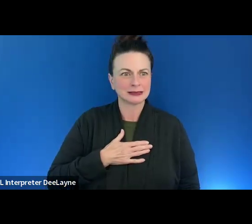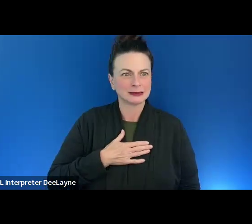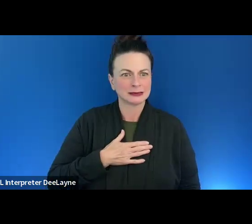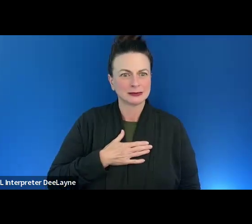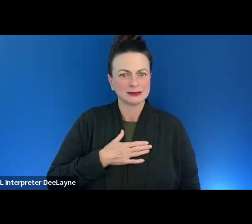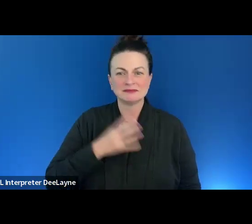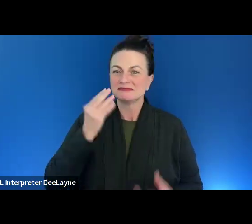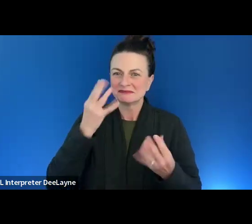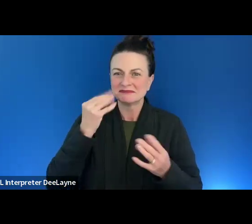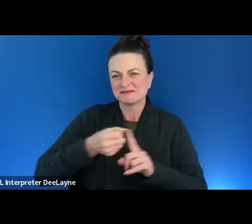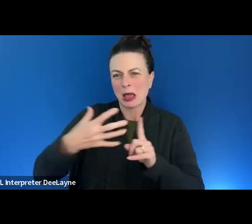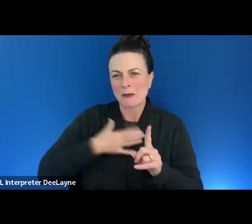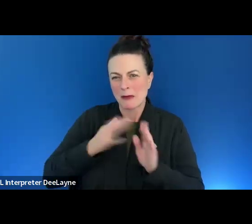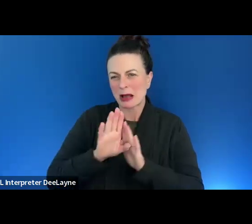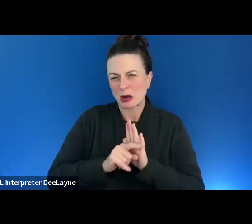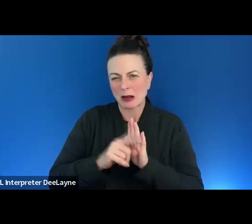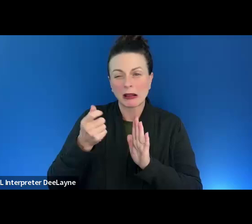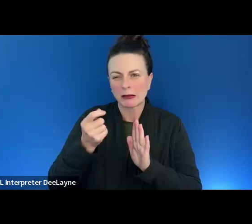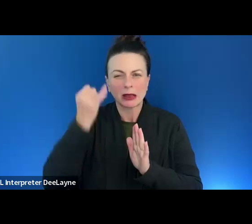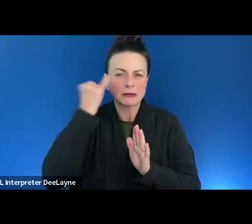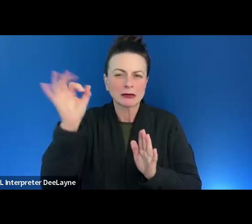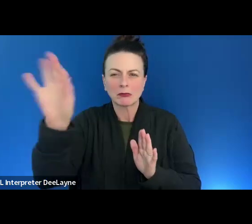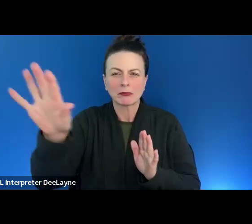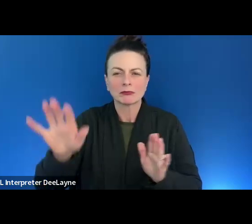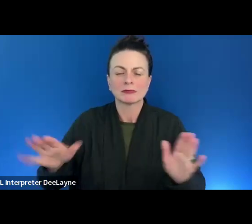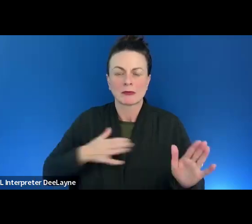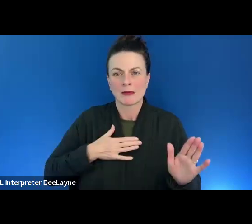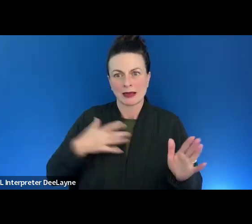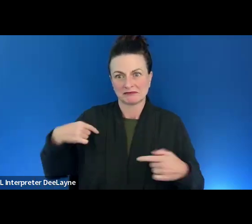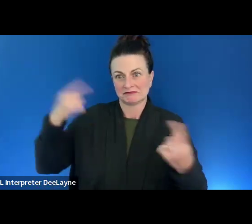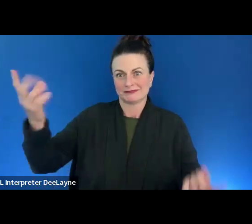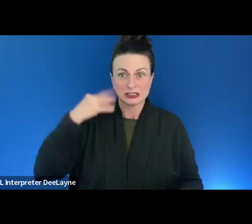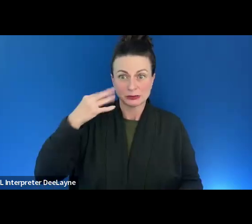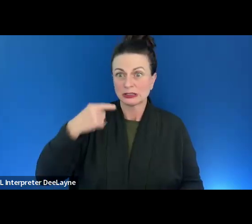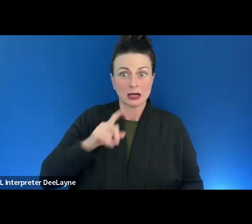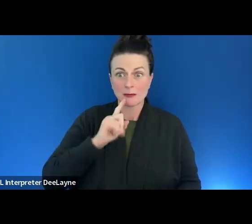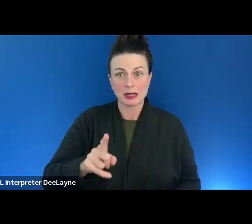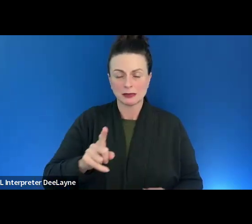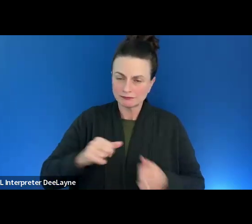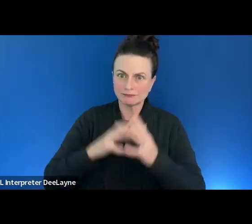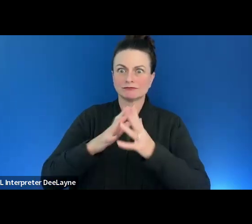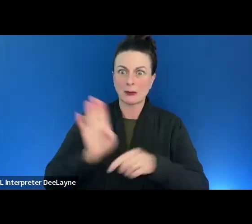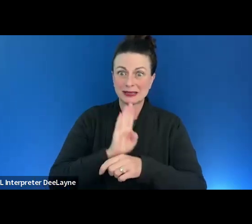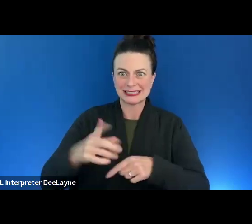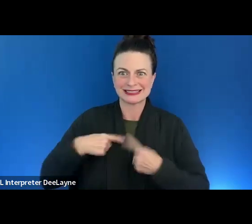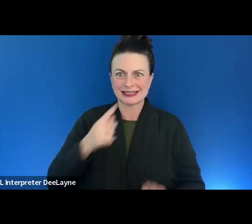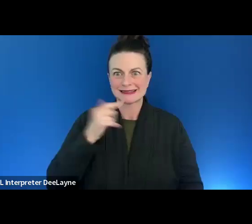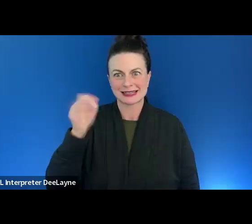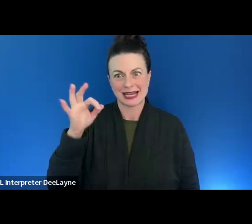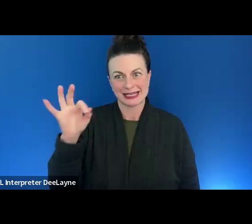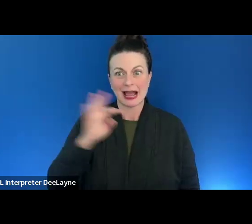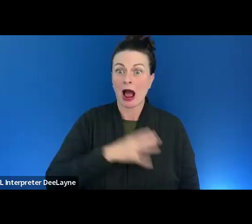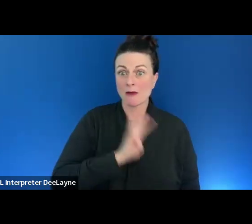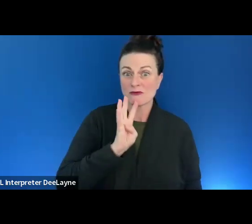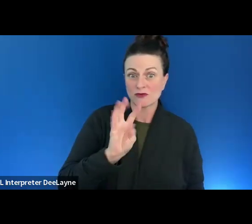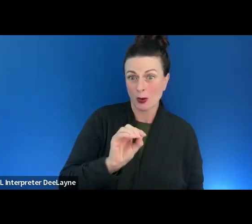the info on my background, just so we have a little bit of an idea of where I come from. I actually have been an entrepreneur since I was 19 years old. I'm